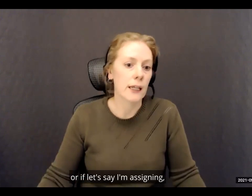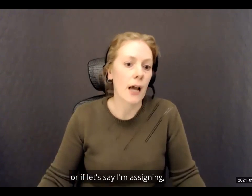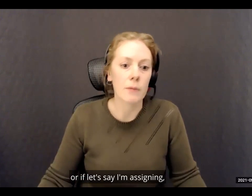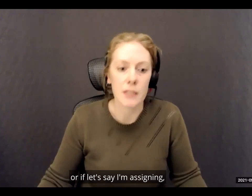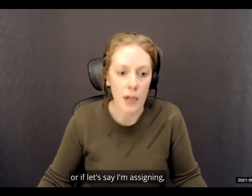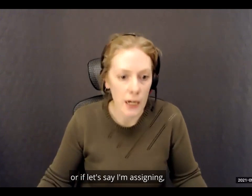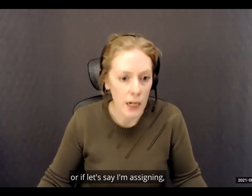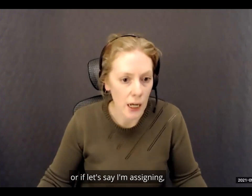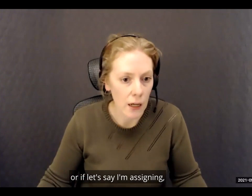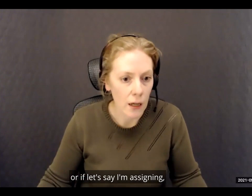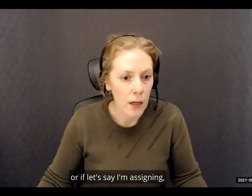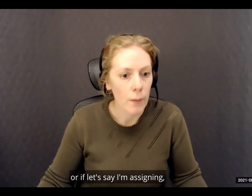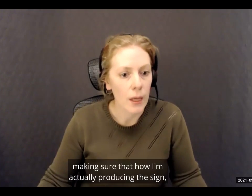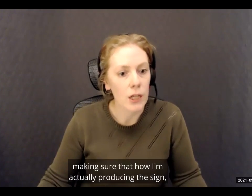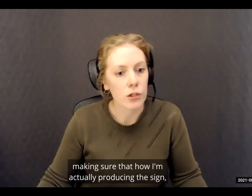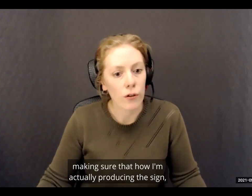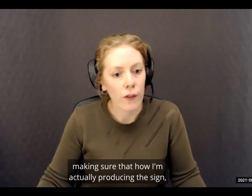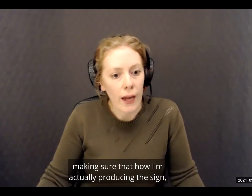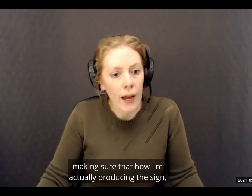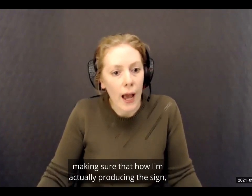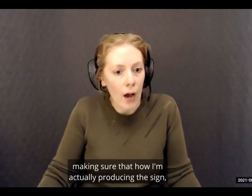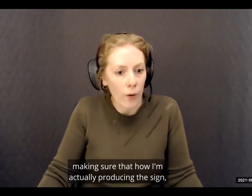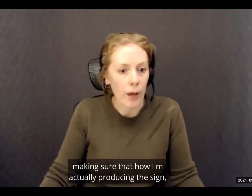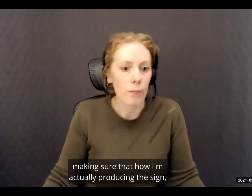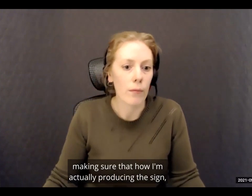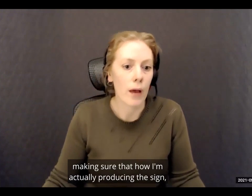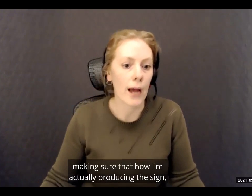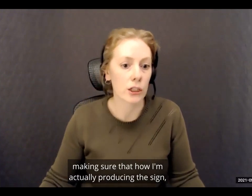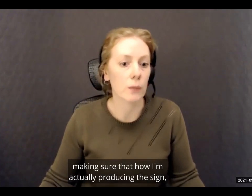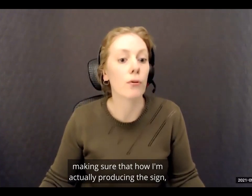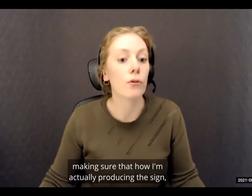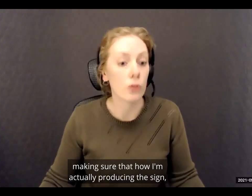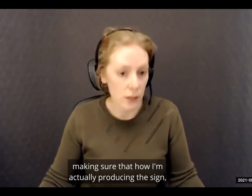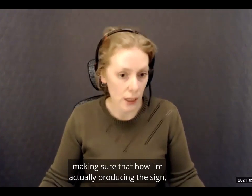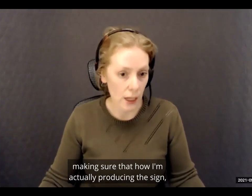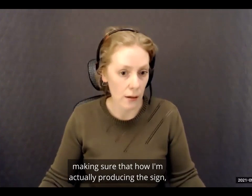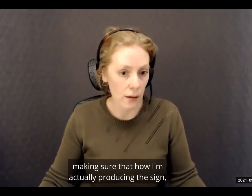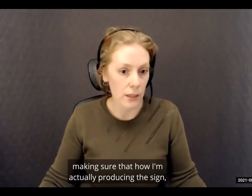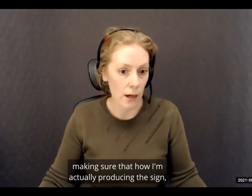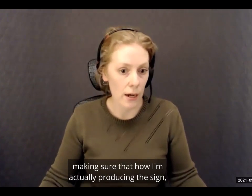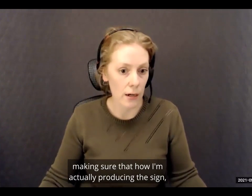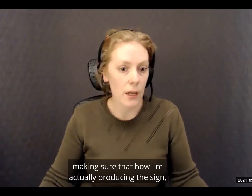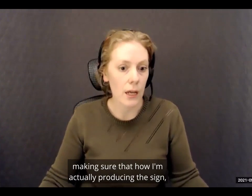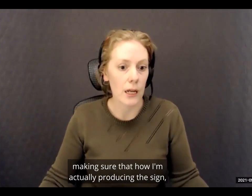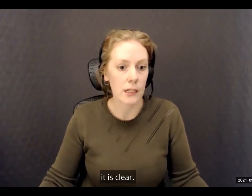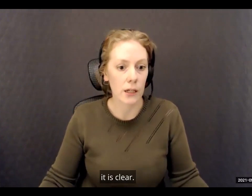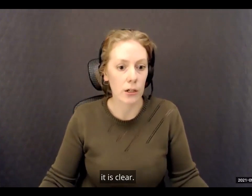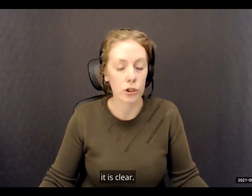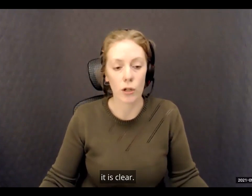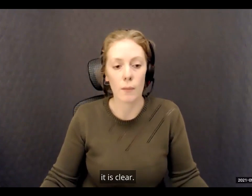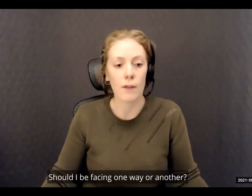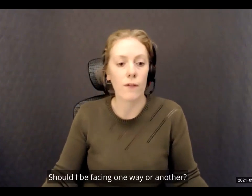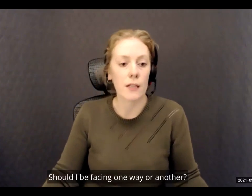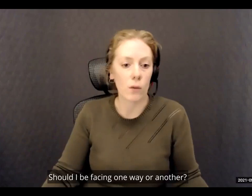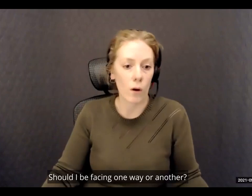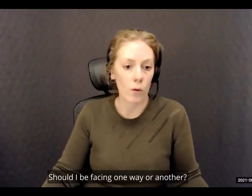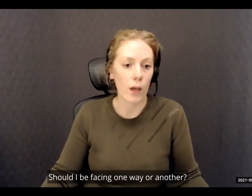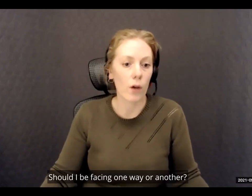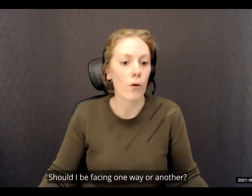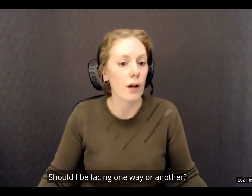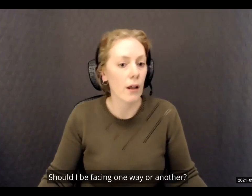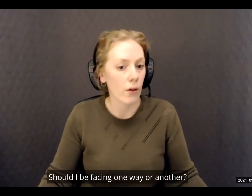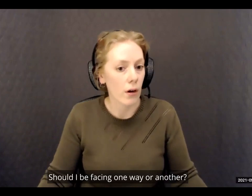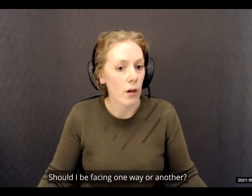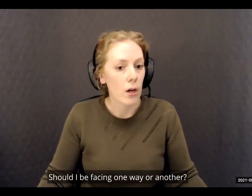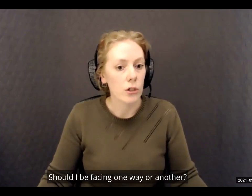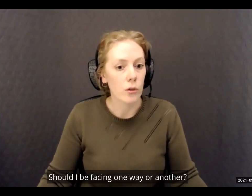if, let's say, I'm signing, making sure that how I'm actually producing the sign, it is clear. Should I be facing one